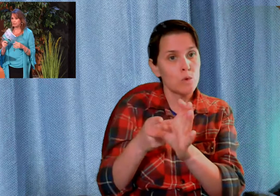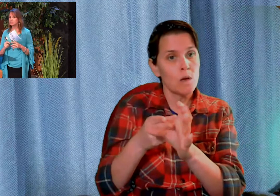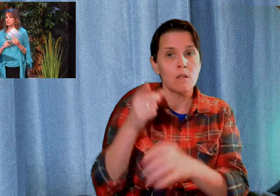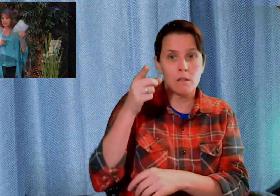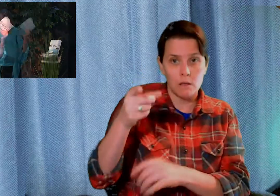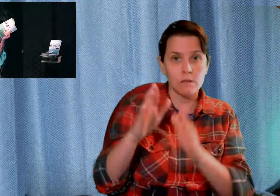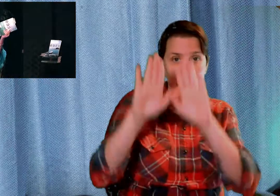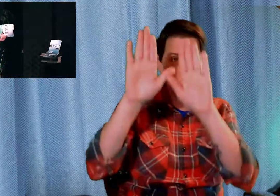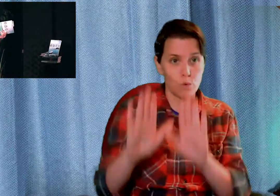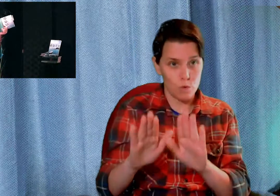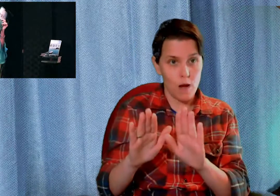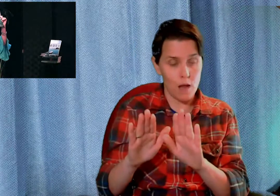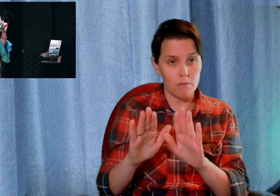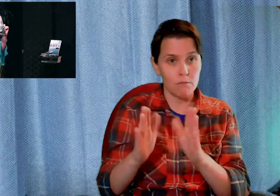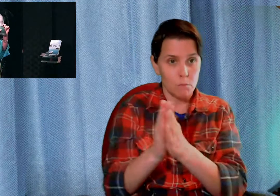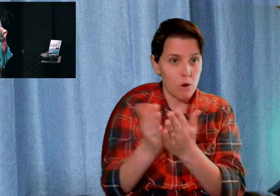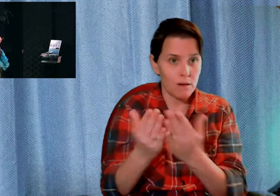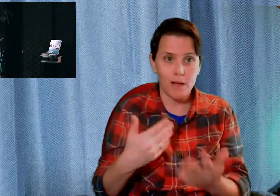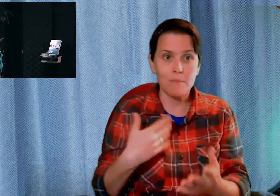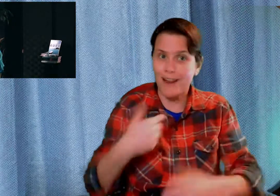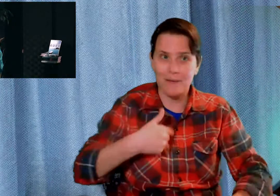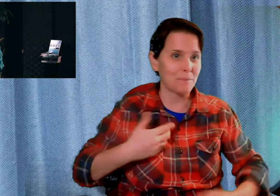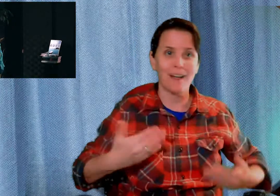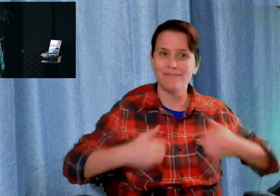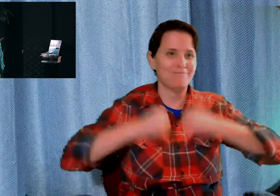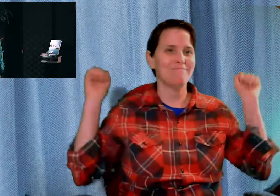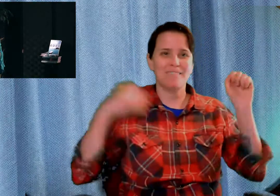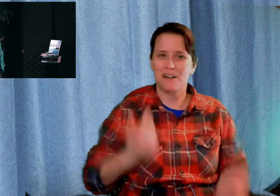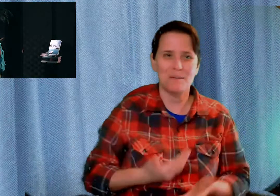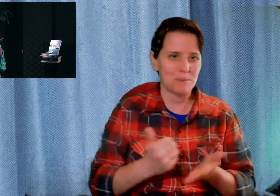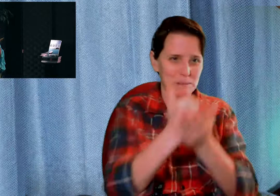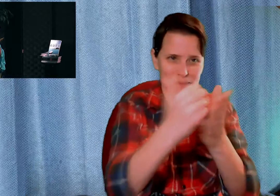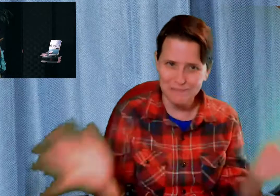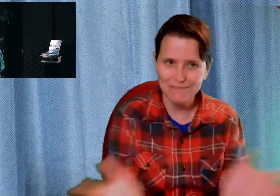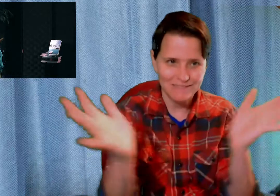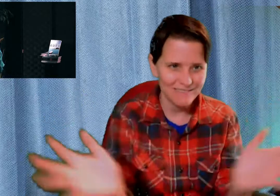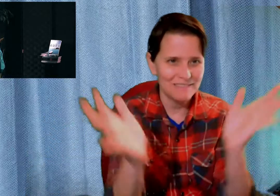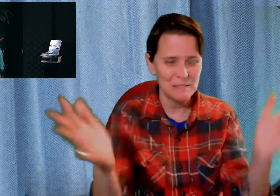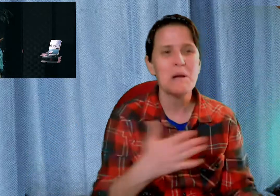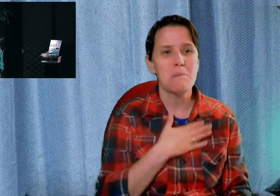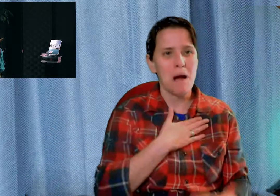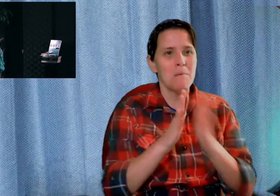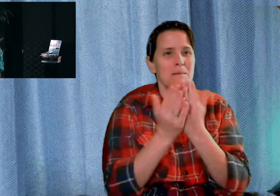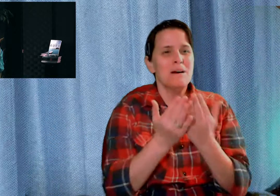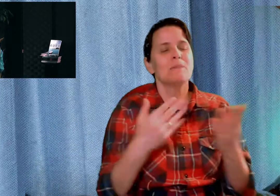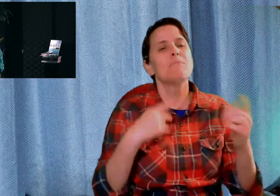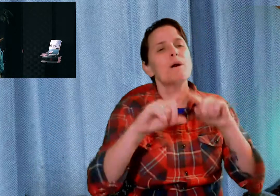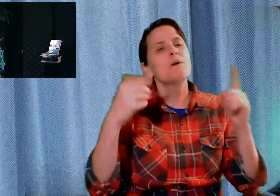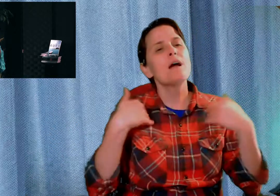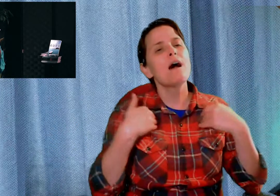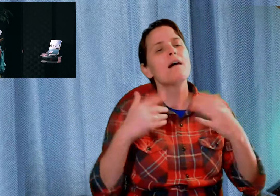book, shamelessly promoted for that. We've got study guides, and